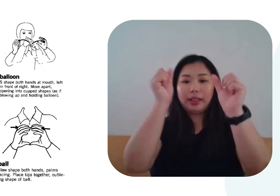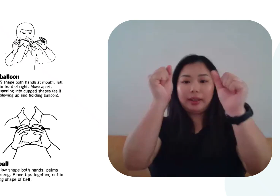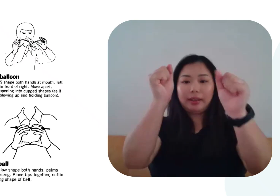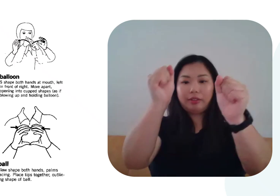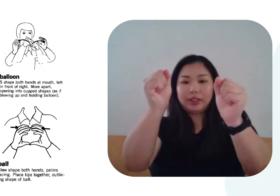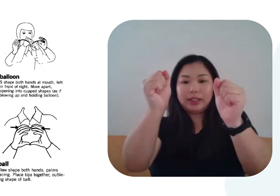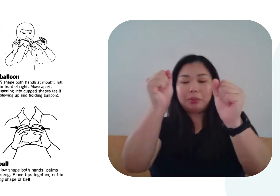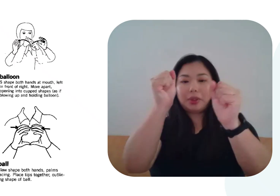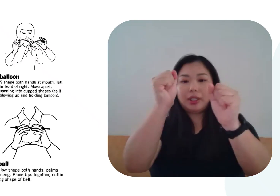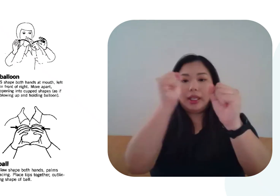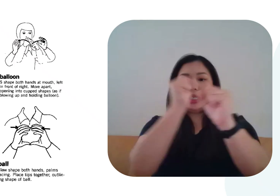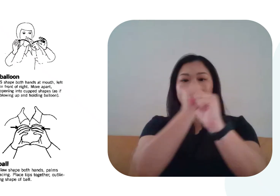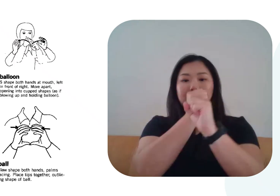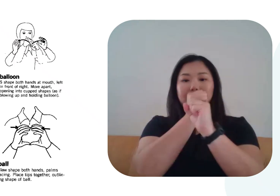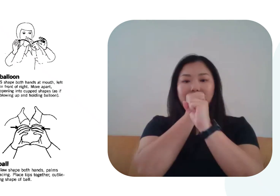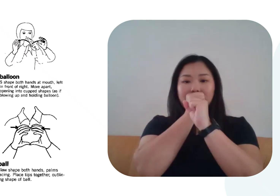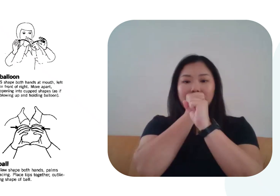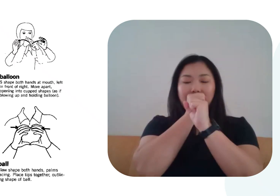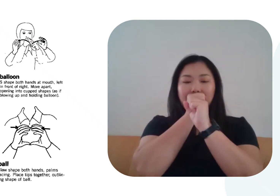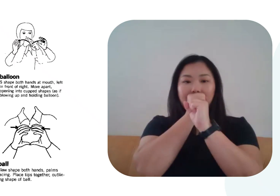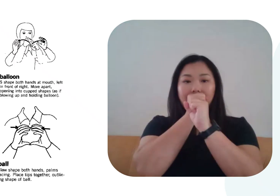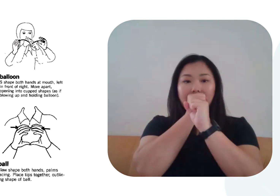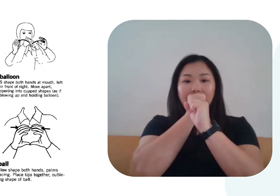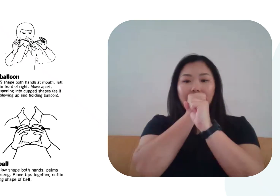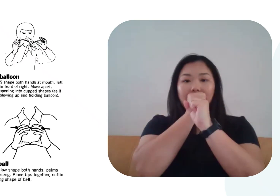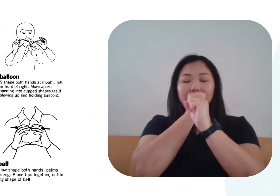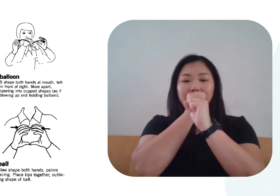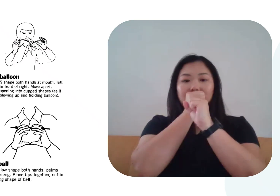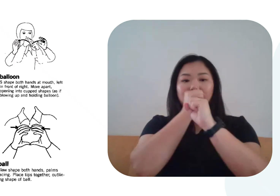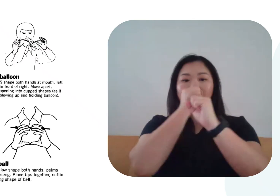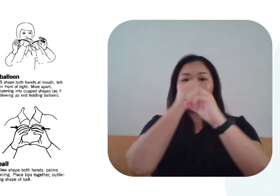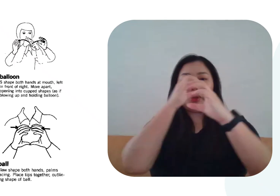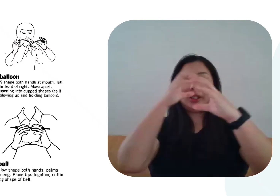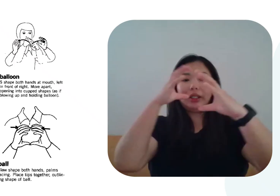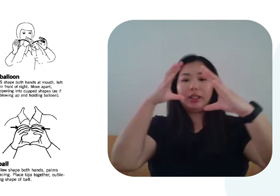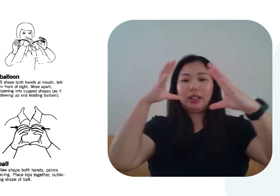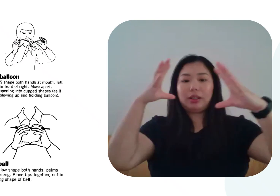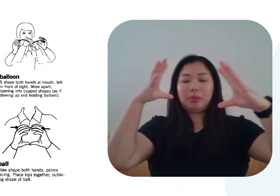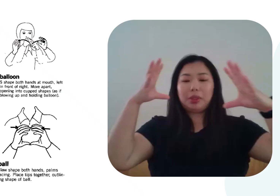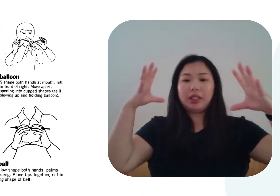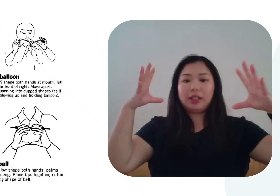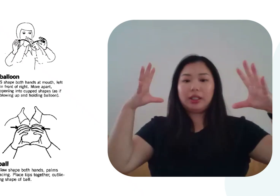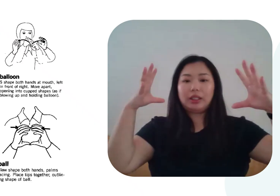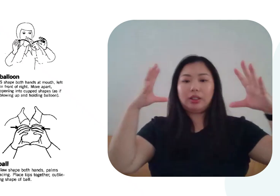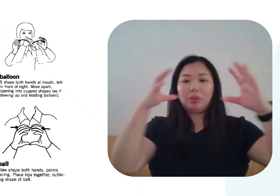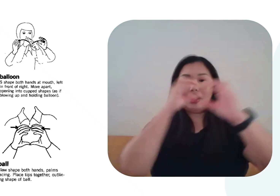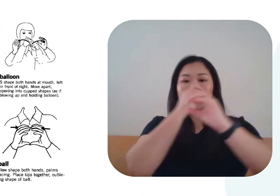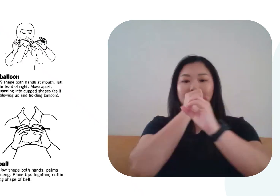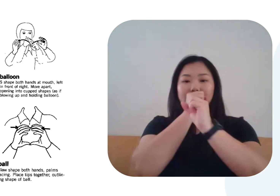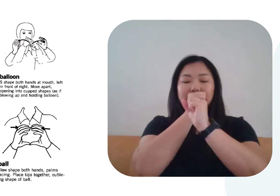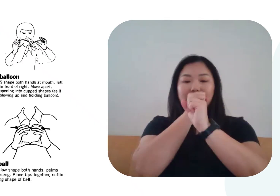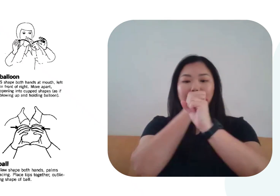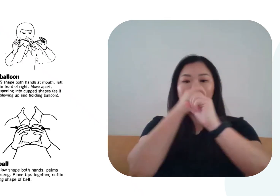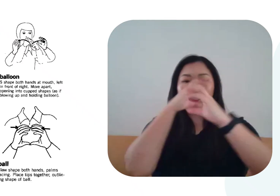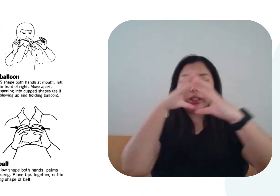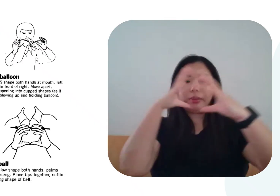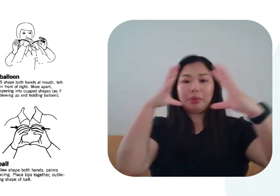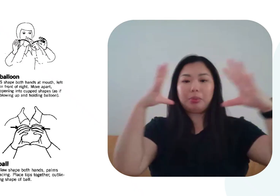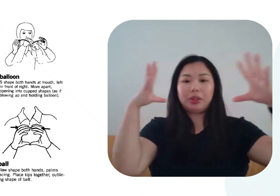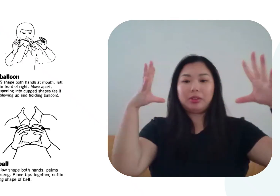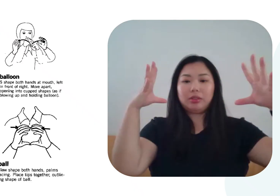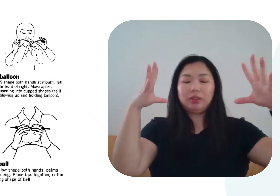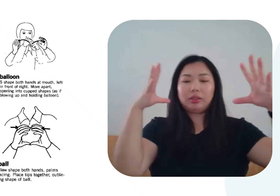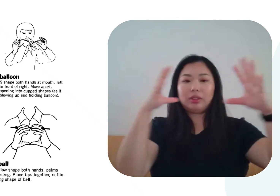Balloon, fist in both hands, place in front of your mouth, and move open and apart, and open your hands like you're blowing